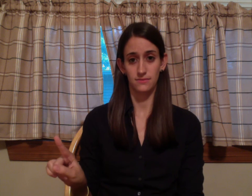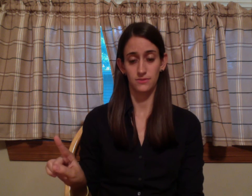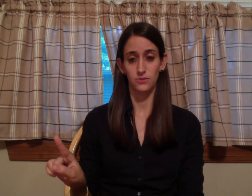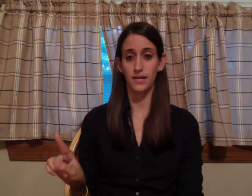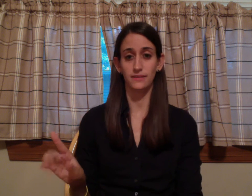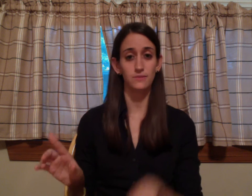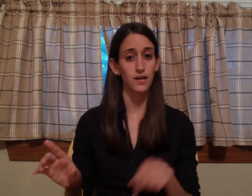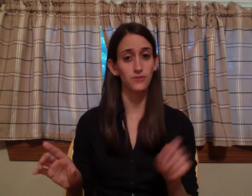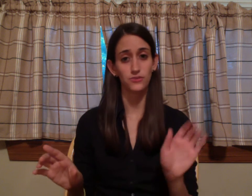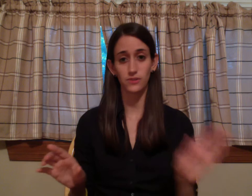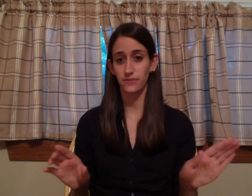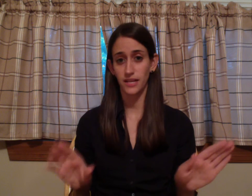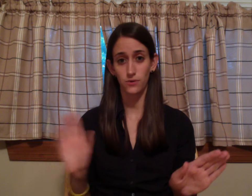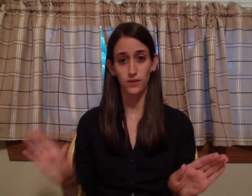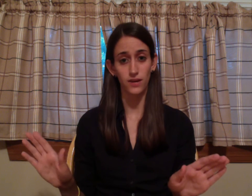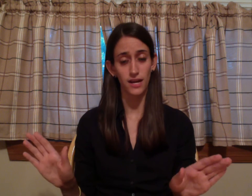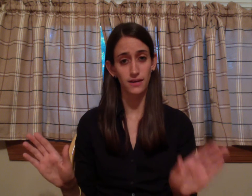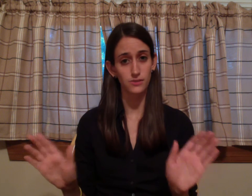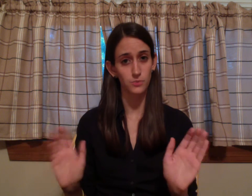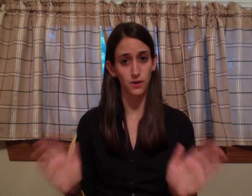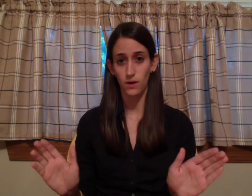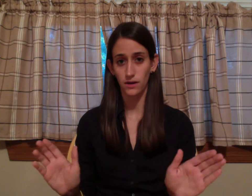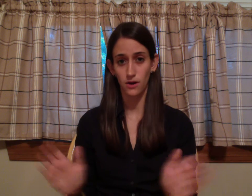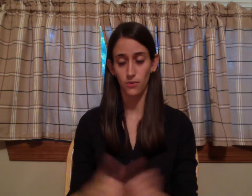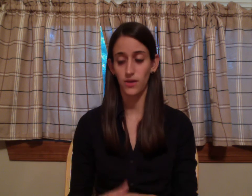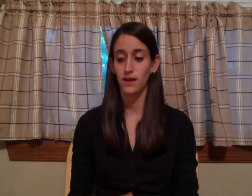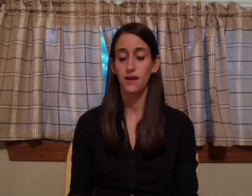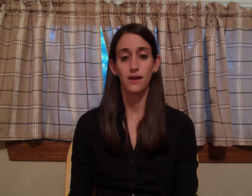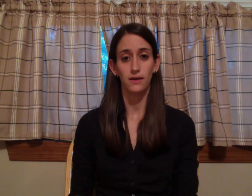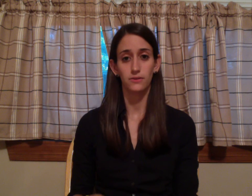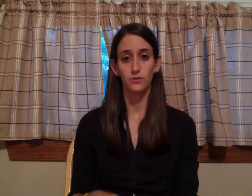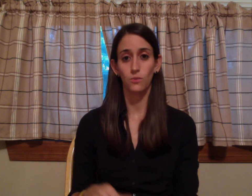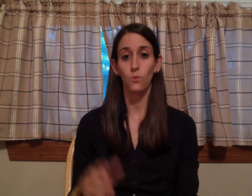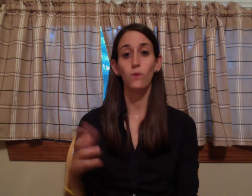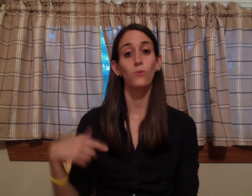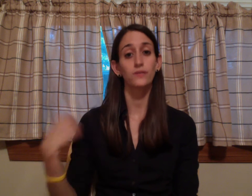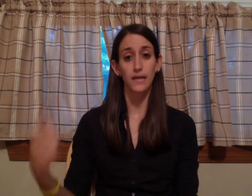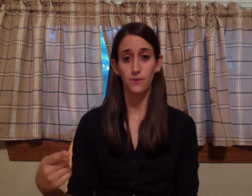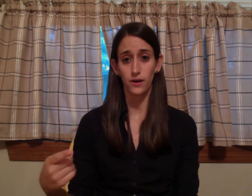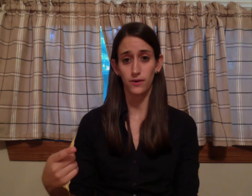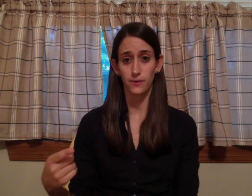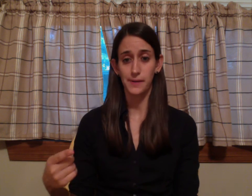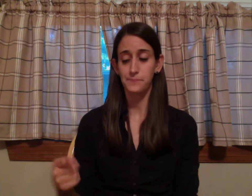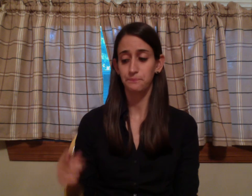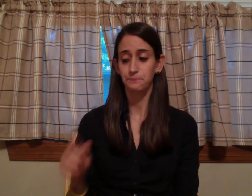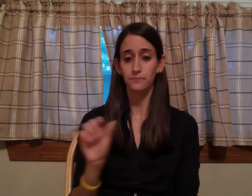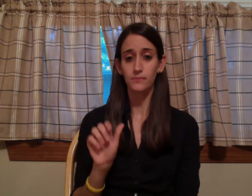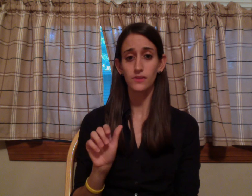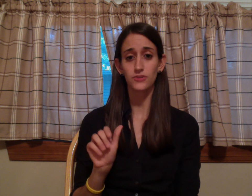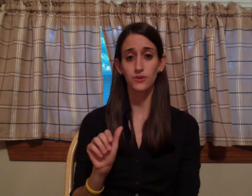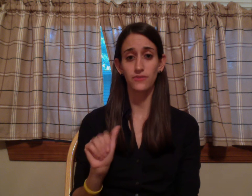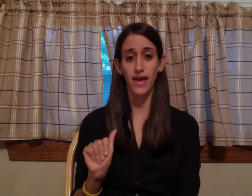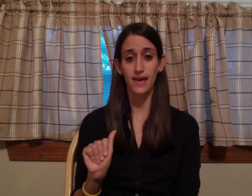So again, it doesn't matter if you use your left hand or your right hand, just pick one and go with it, and I'm going to do them one more time, but quicker, okay? So you have A,